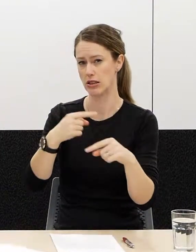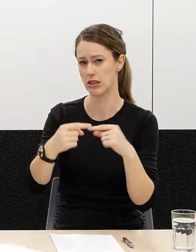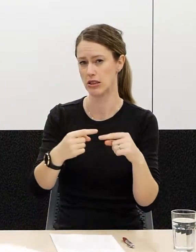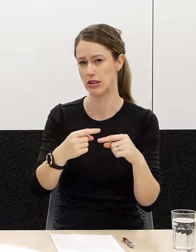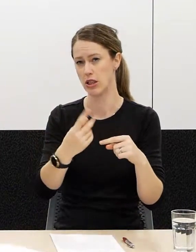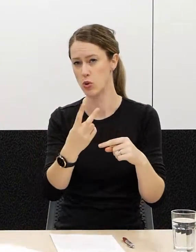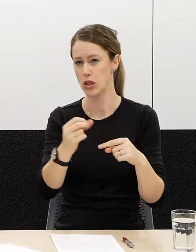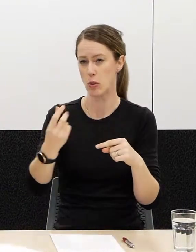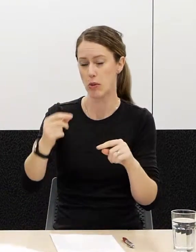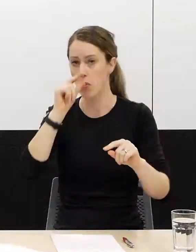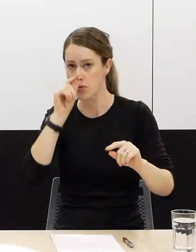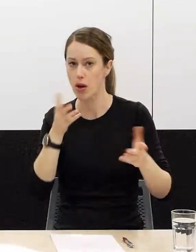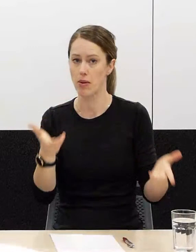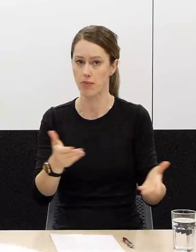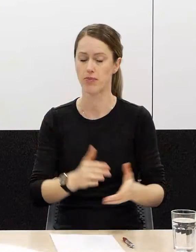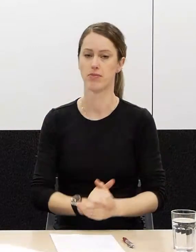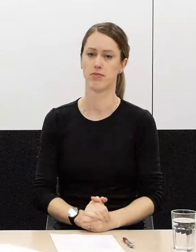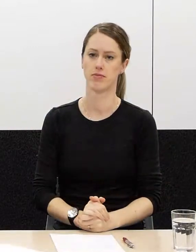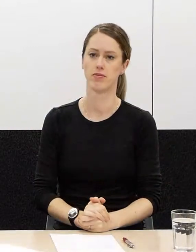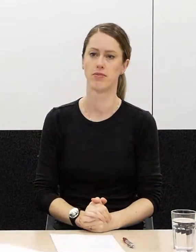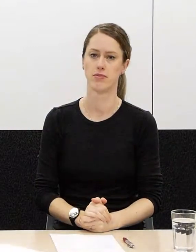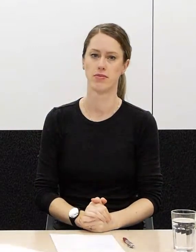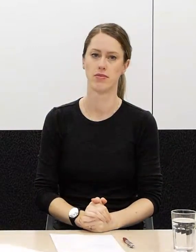2019, 2020.